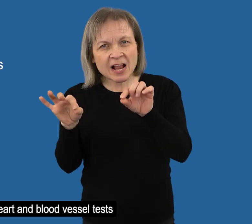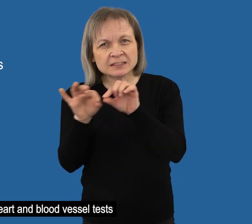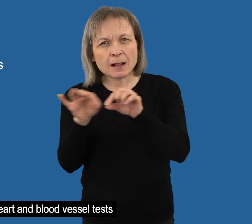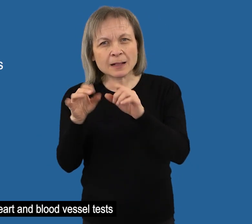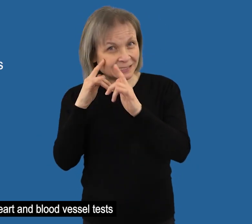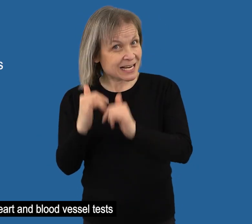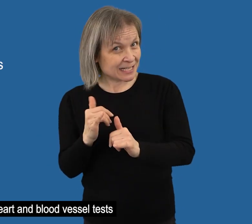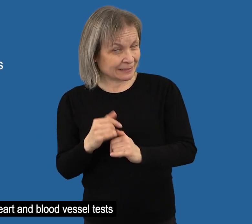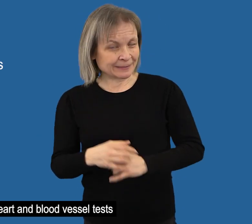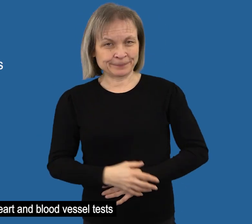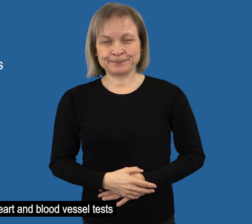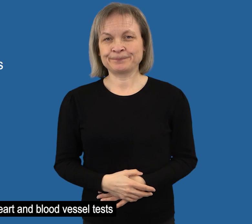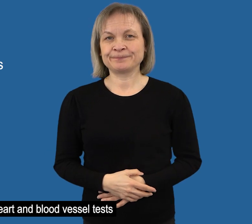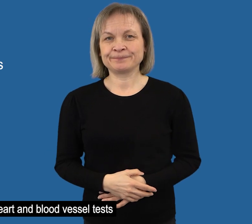Heart and blood vessel tests.